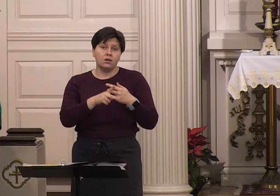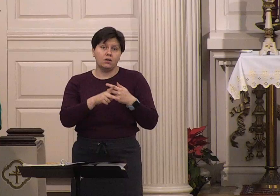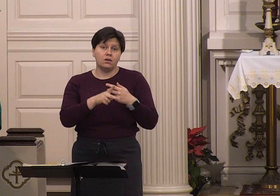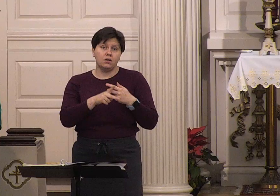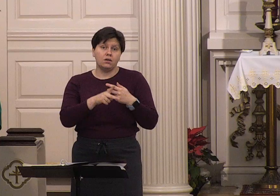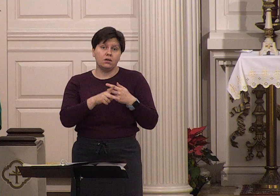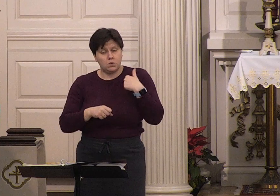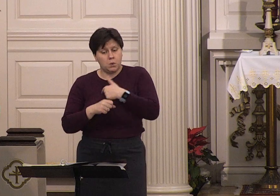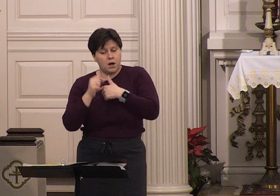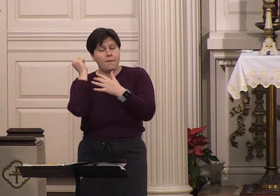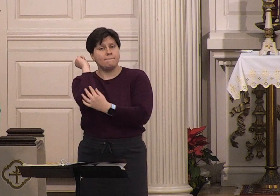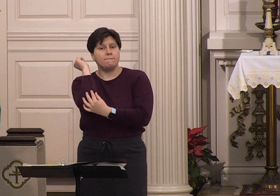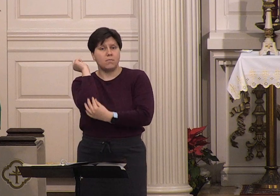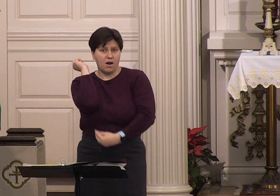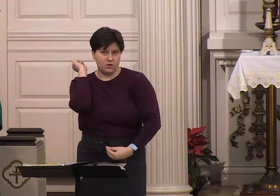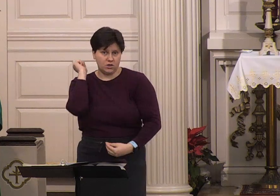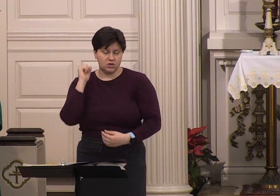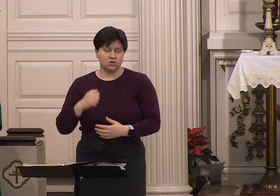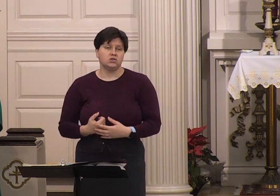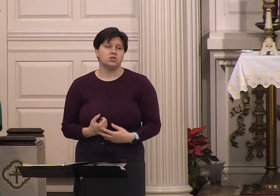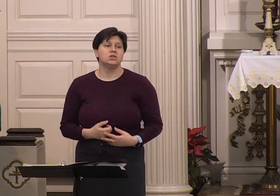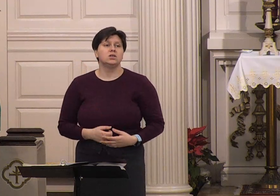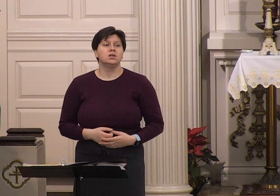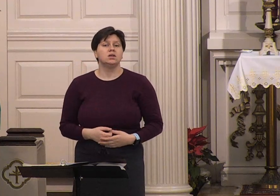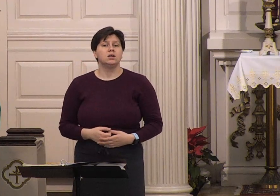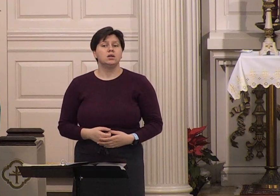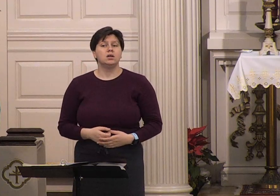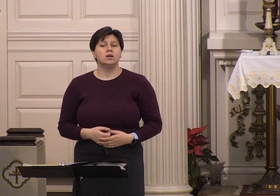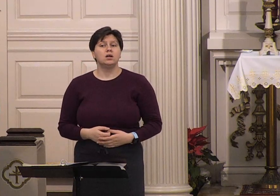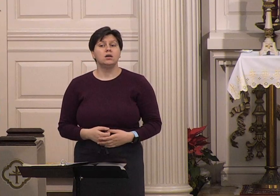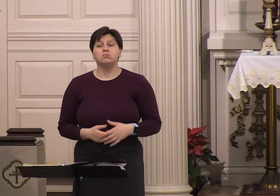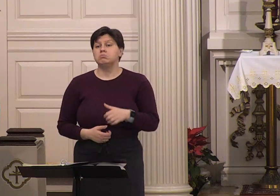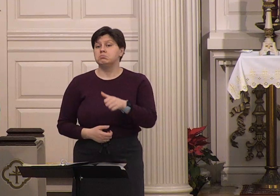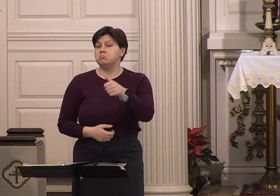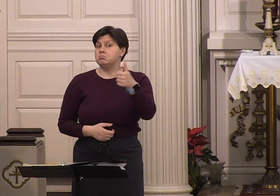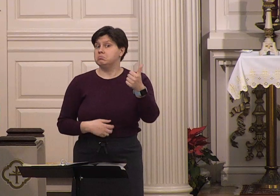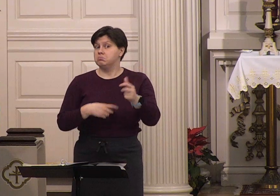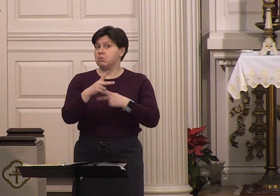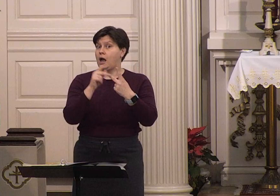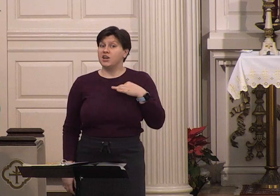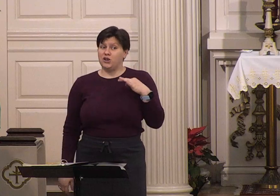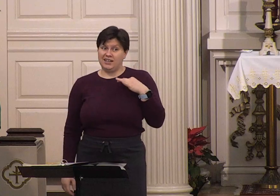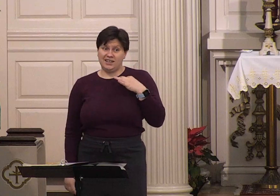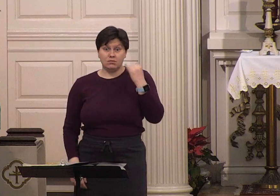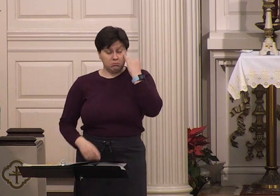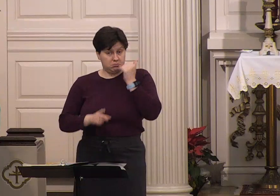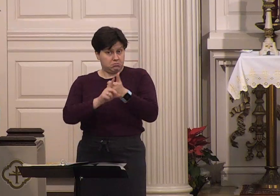are impoverished. But then there's the voluntary kind. Suppose you are not